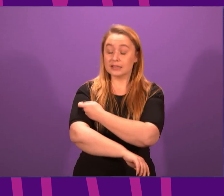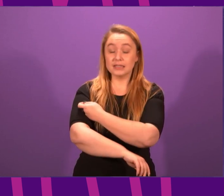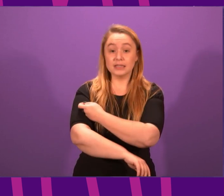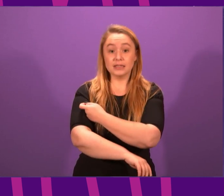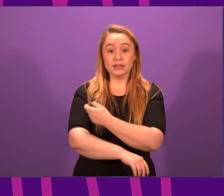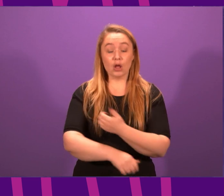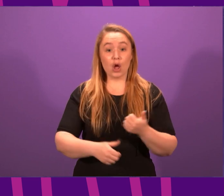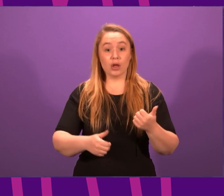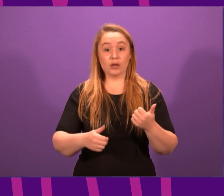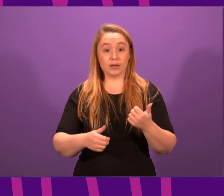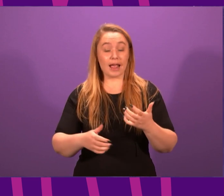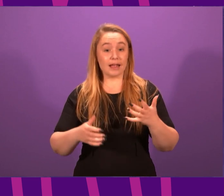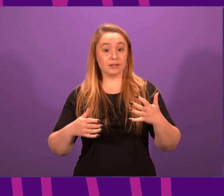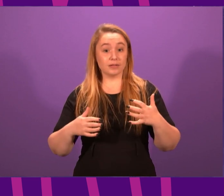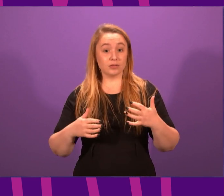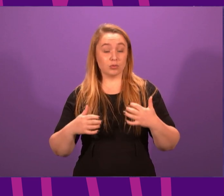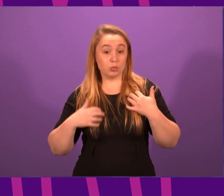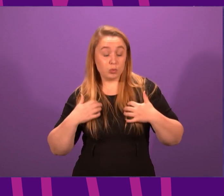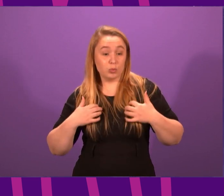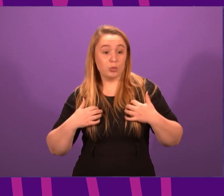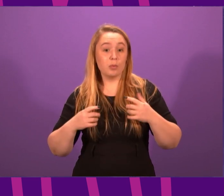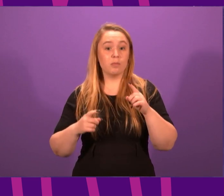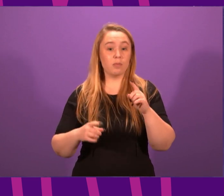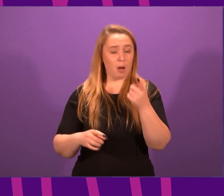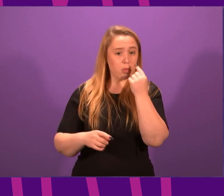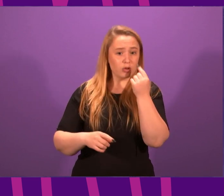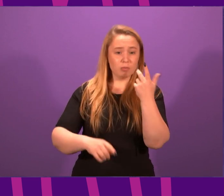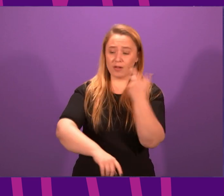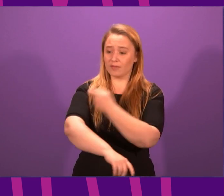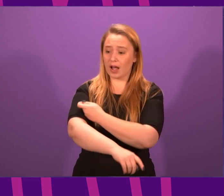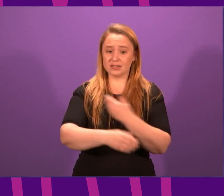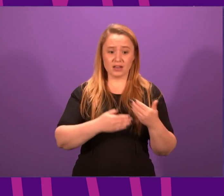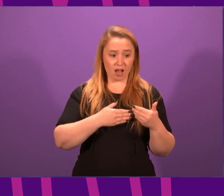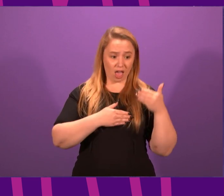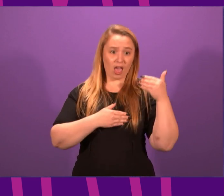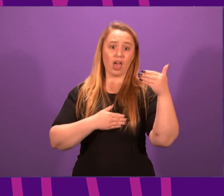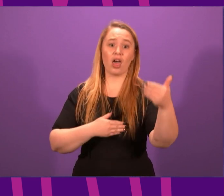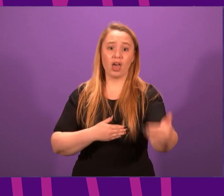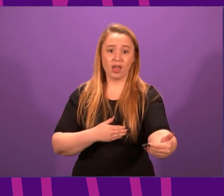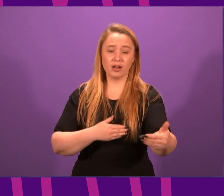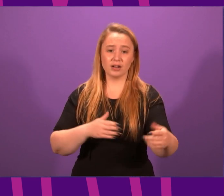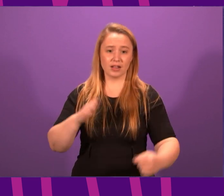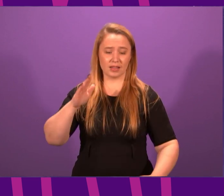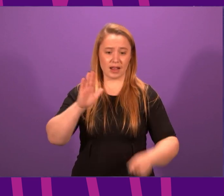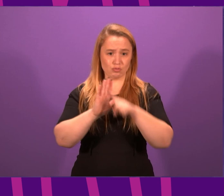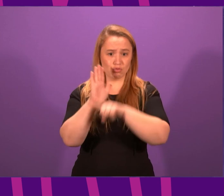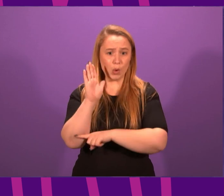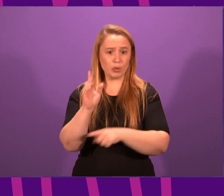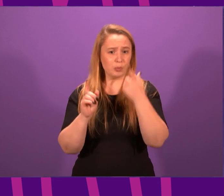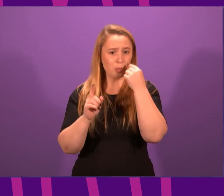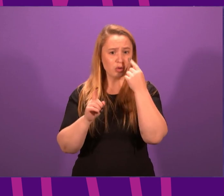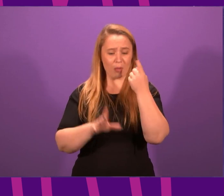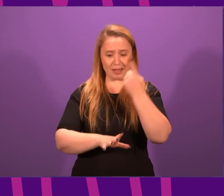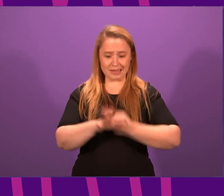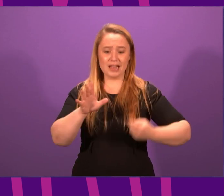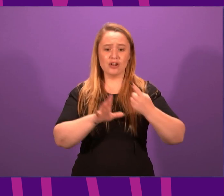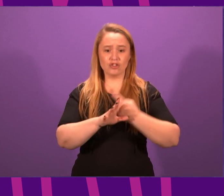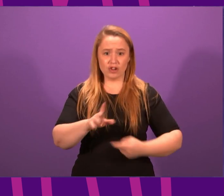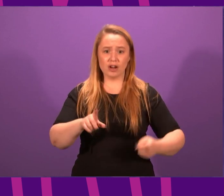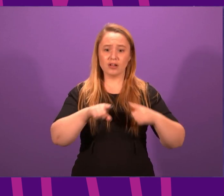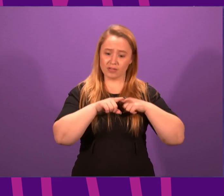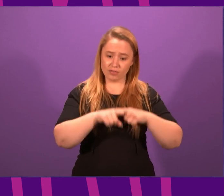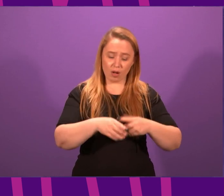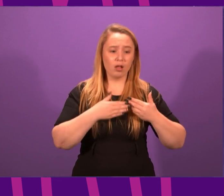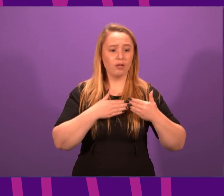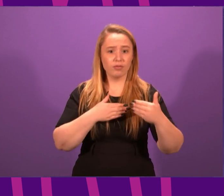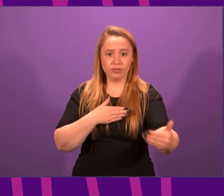one anytime soon? These restrictions could potentially last for years. The plan provided no detail on